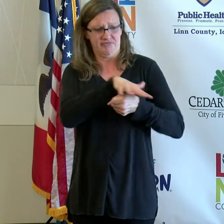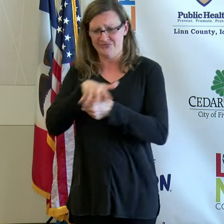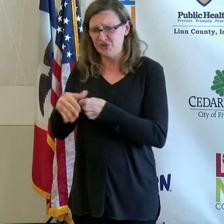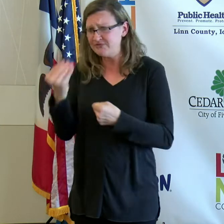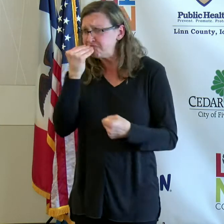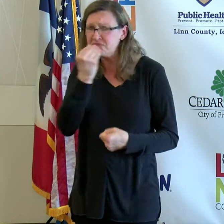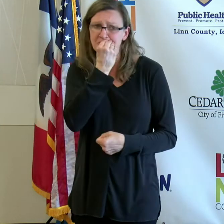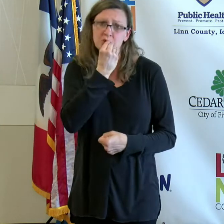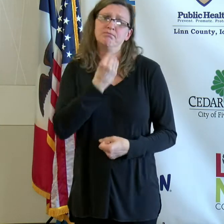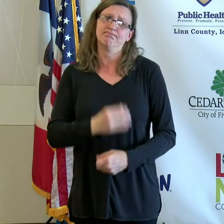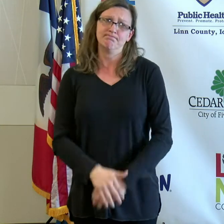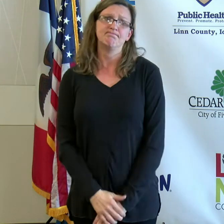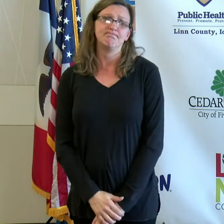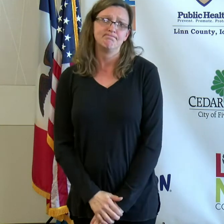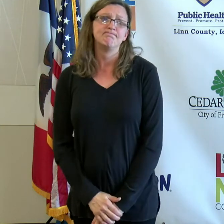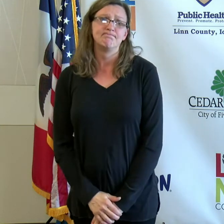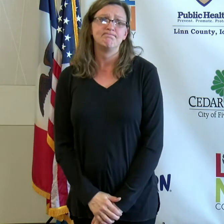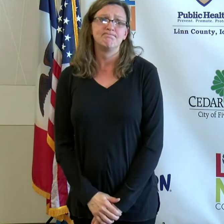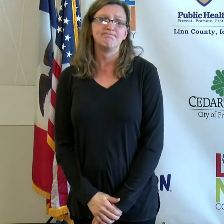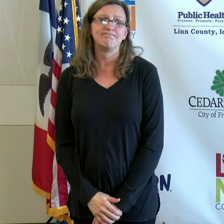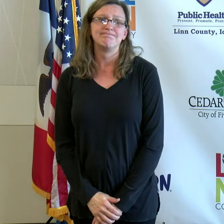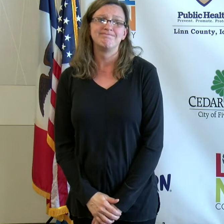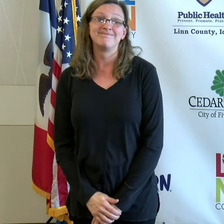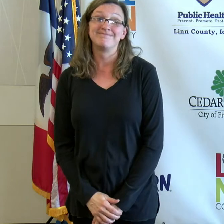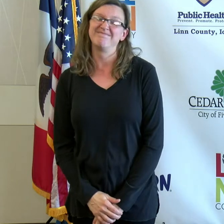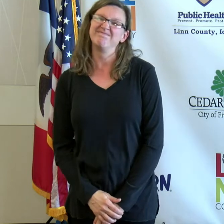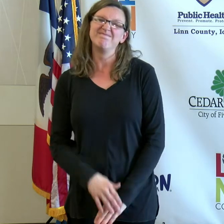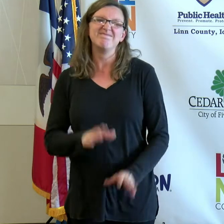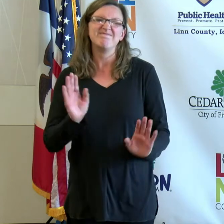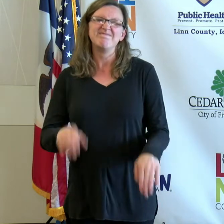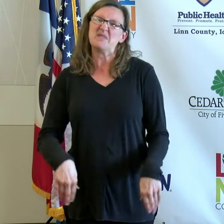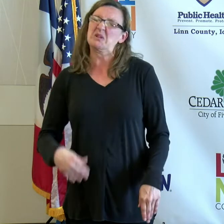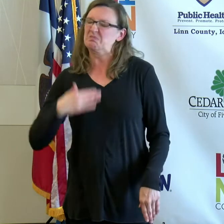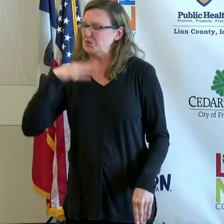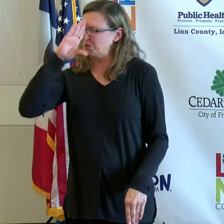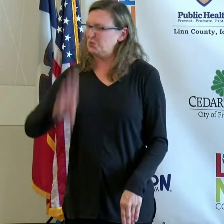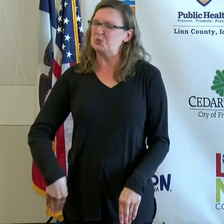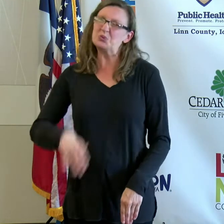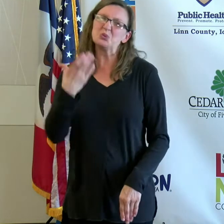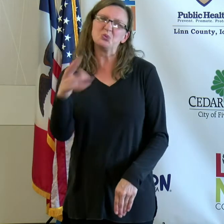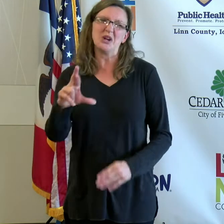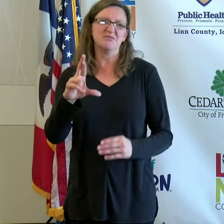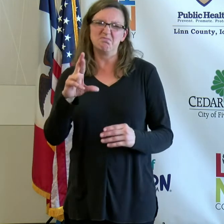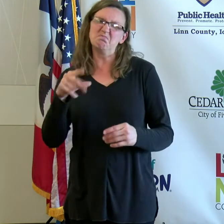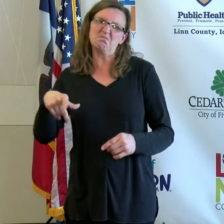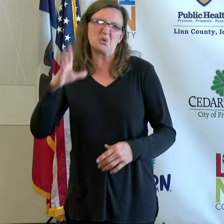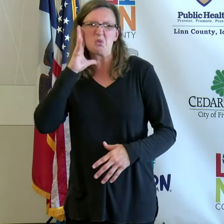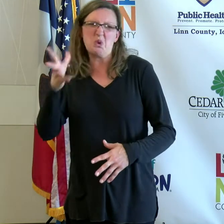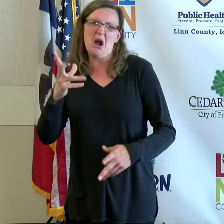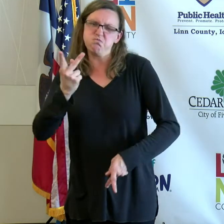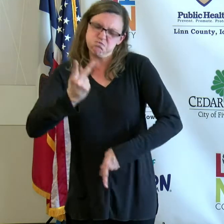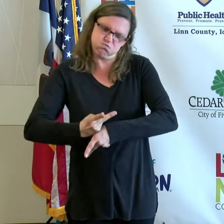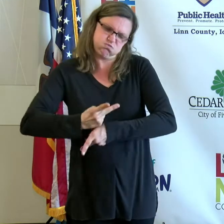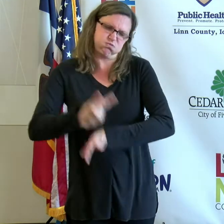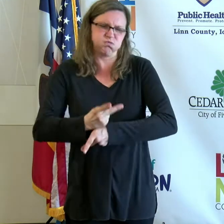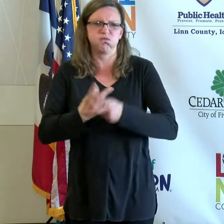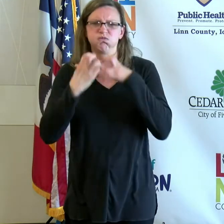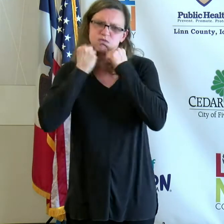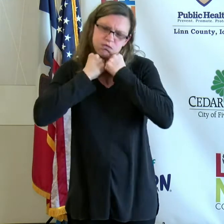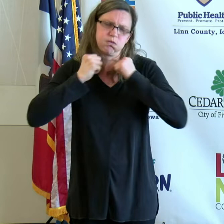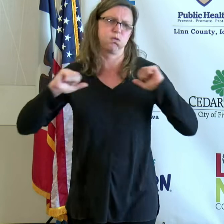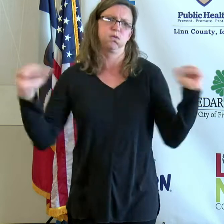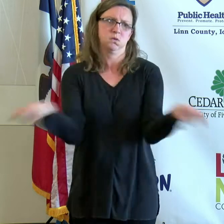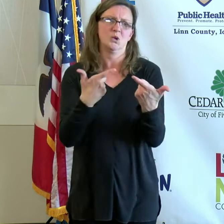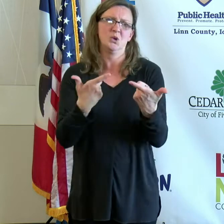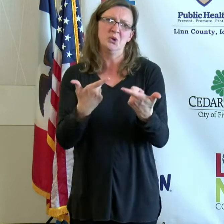don't expect anything less of this community. We do take care of each other in times of crisis. And in this crisis, it's really